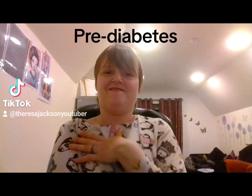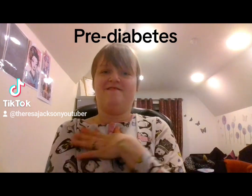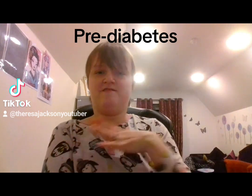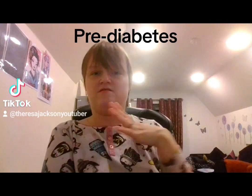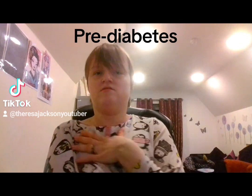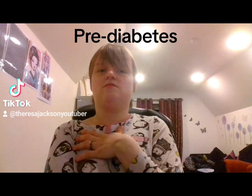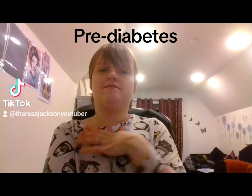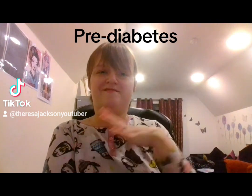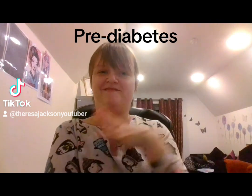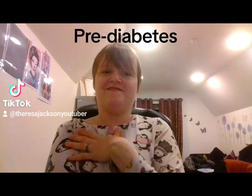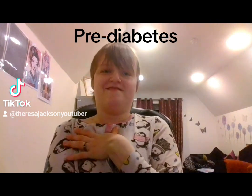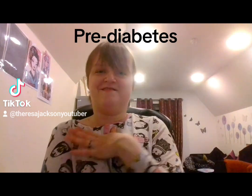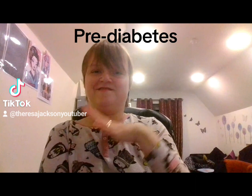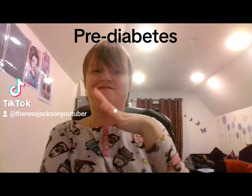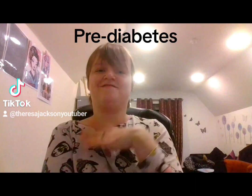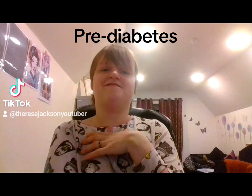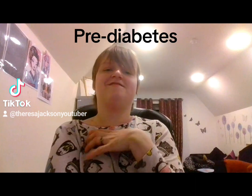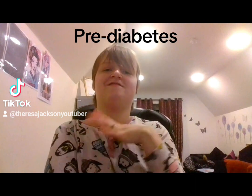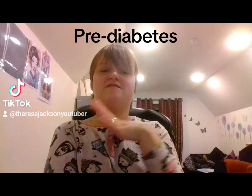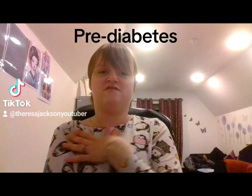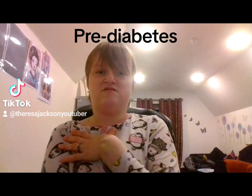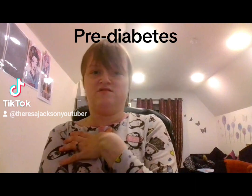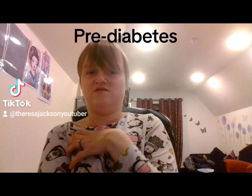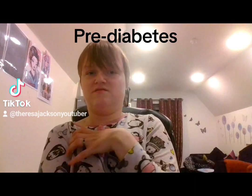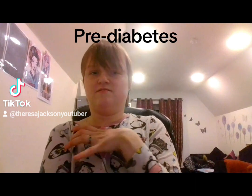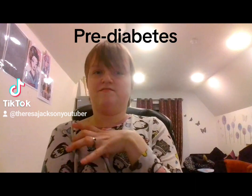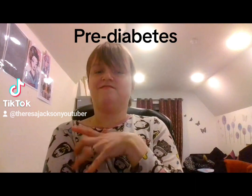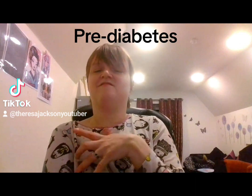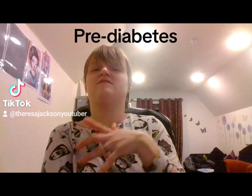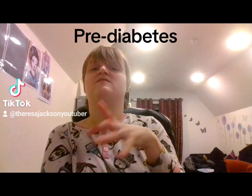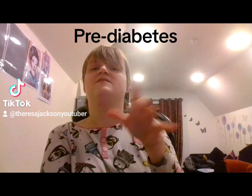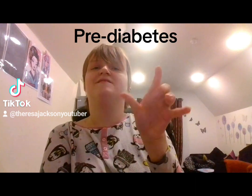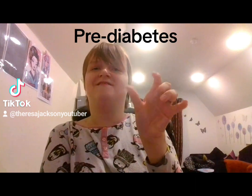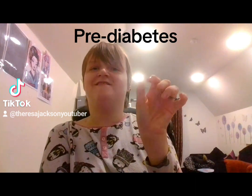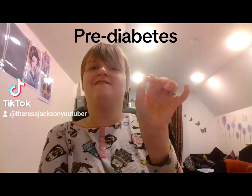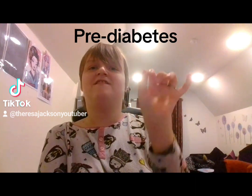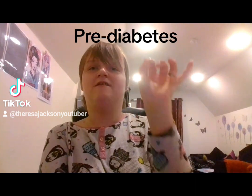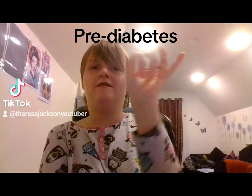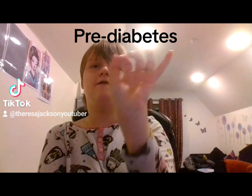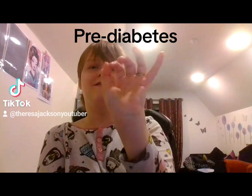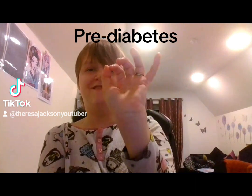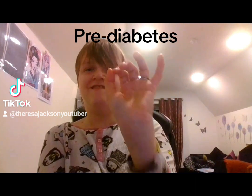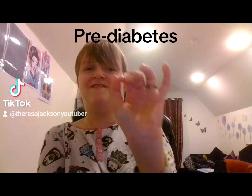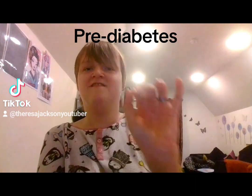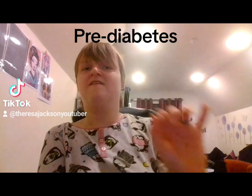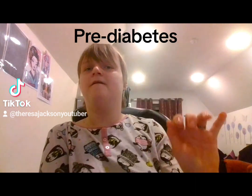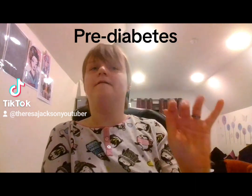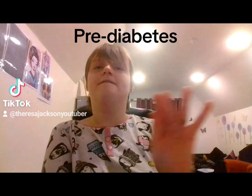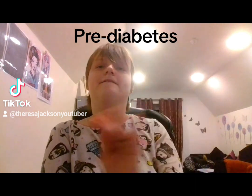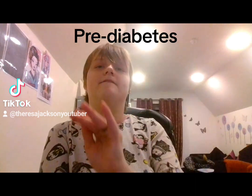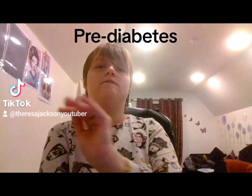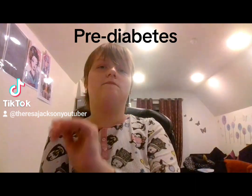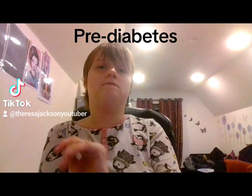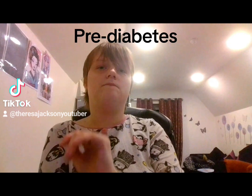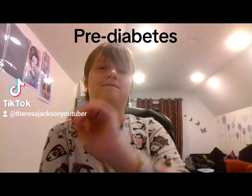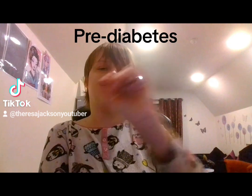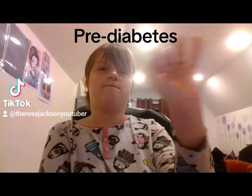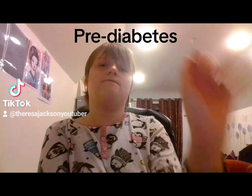Jackson Artist and YouTube Educator. I hope everyone is well. Before we